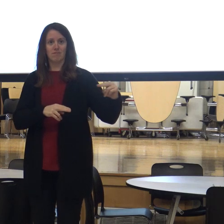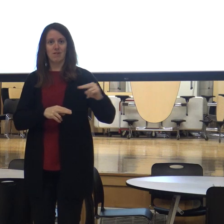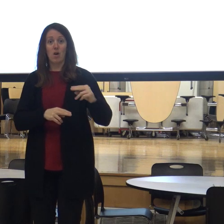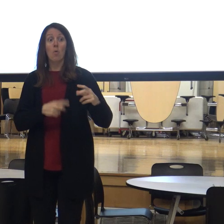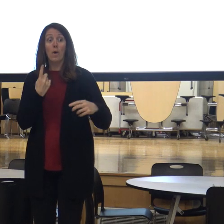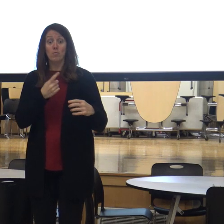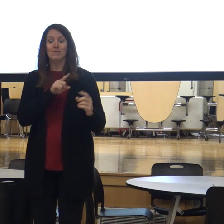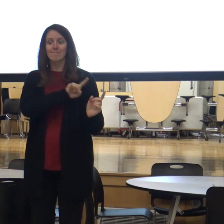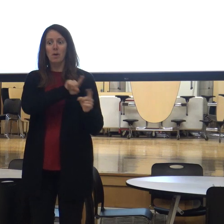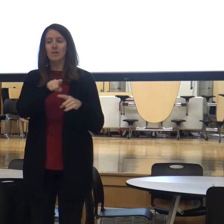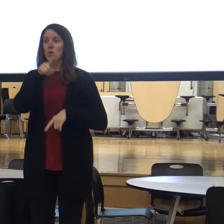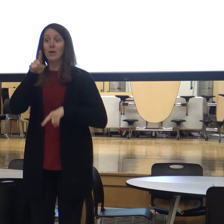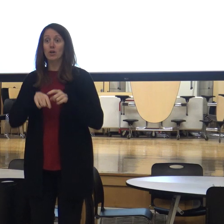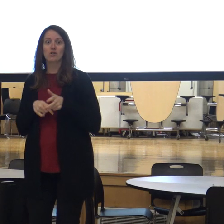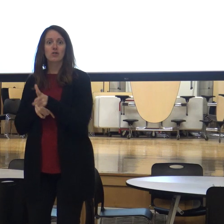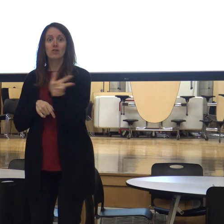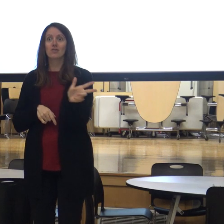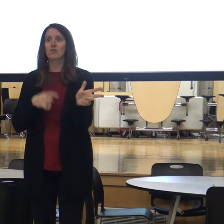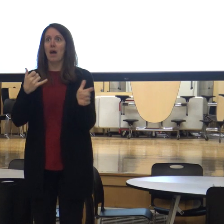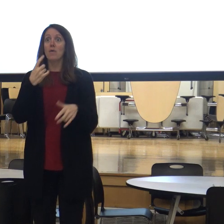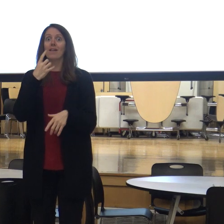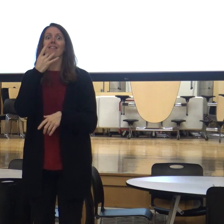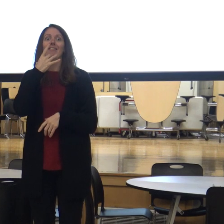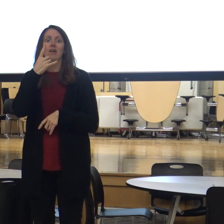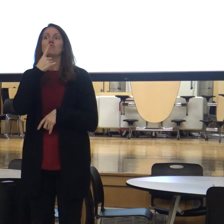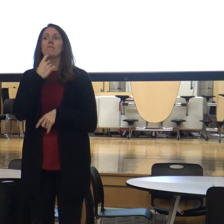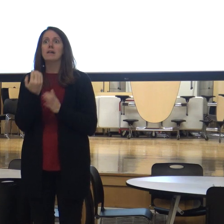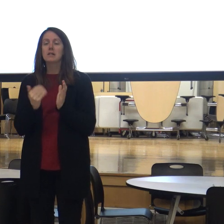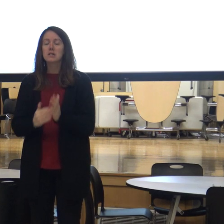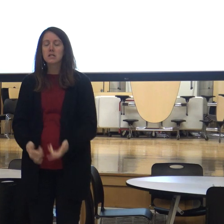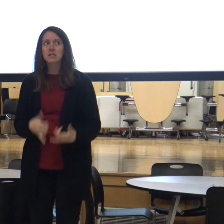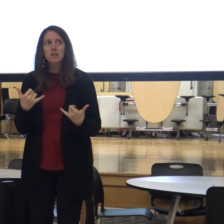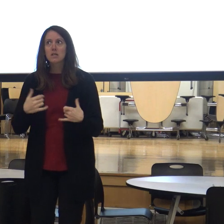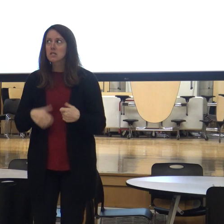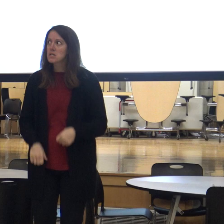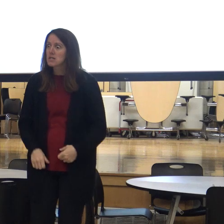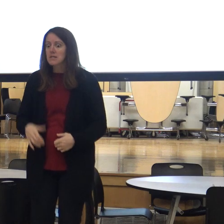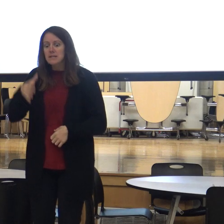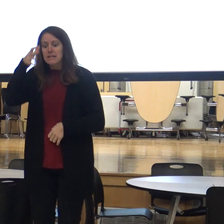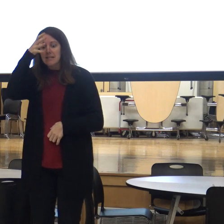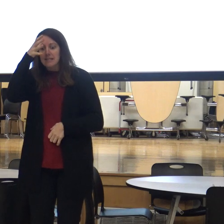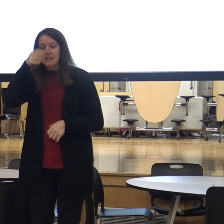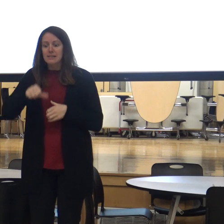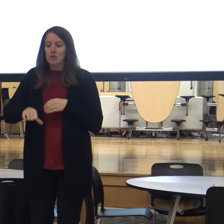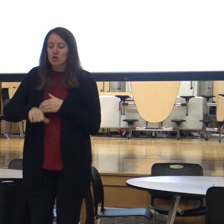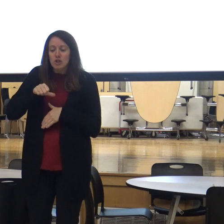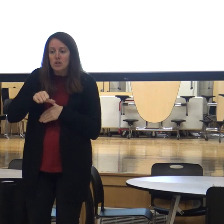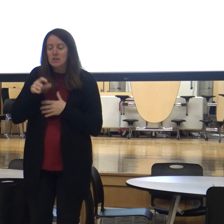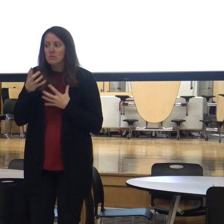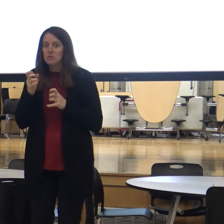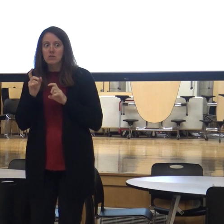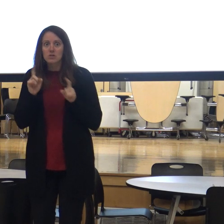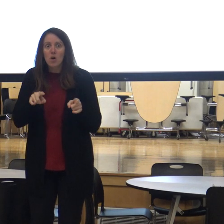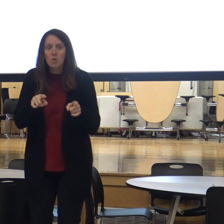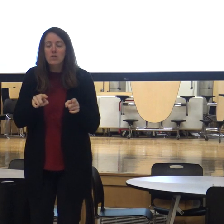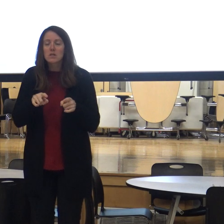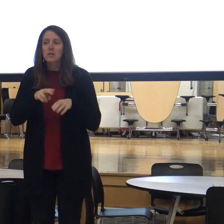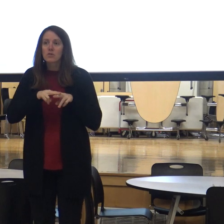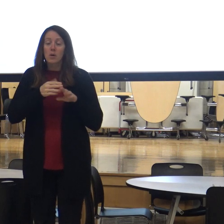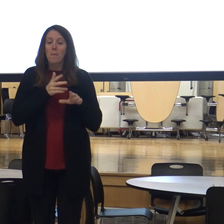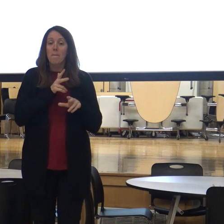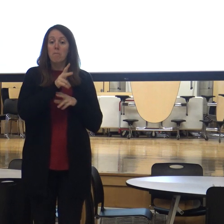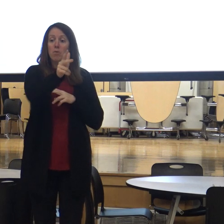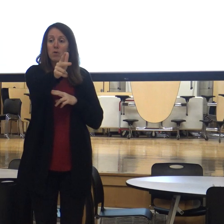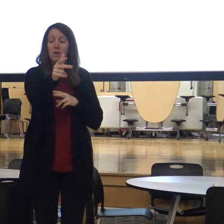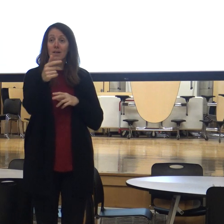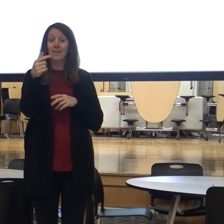turn. So it turns red again. And by now, I'm like, I want to see that surgery, all of this. Another train went by, this is a turn green,